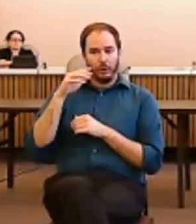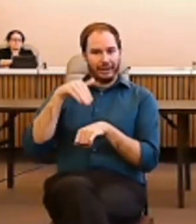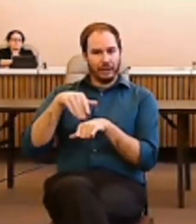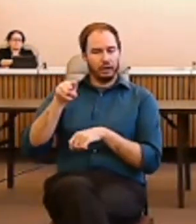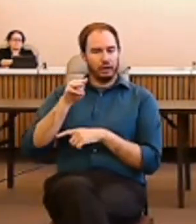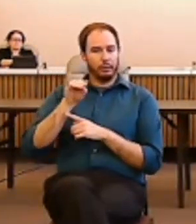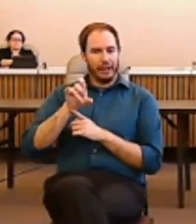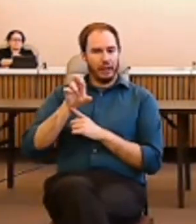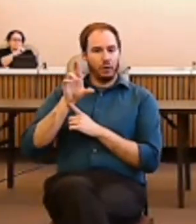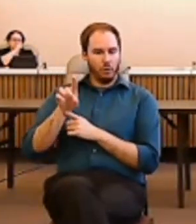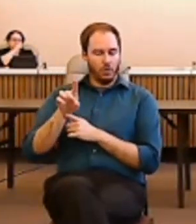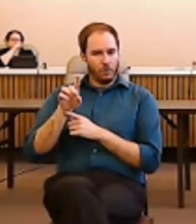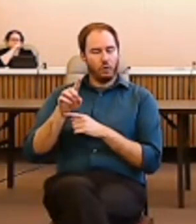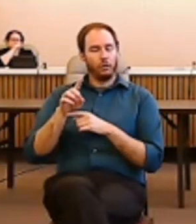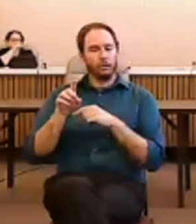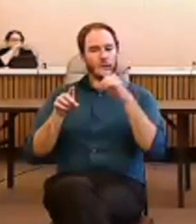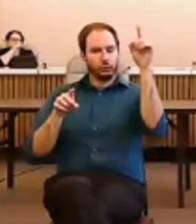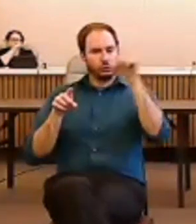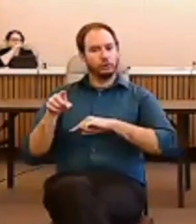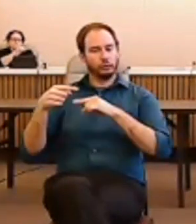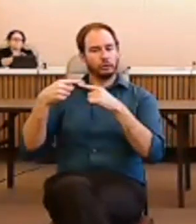Road and